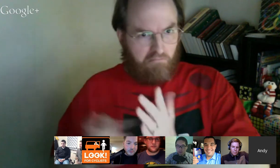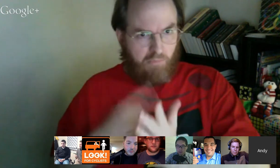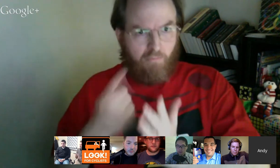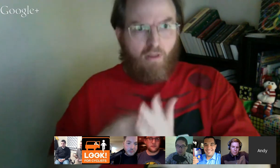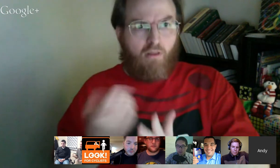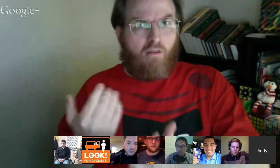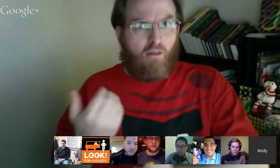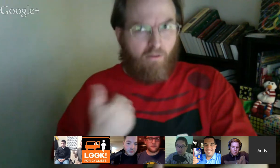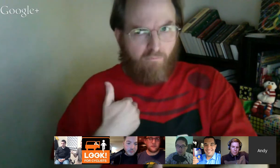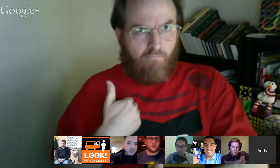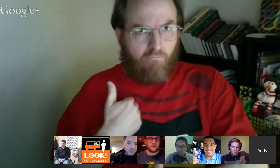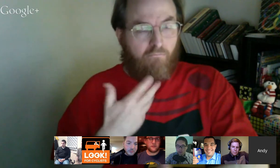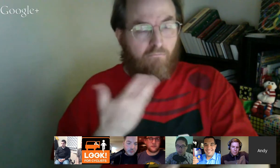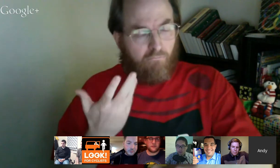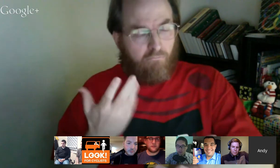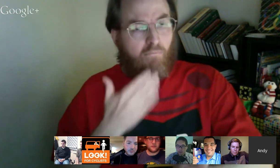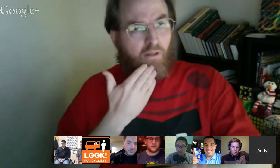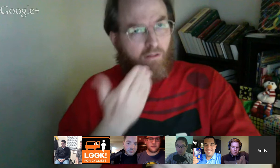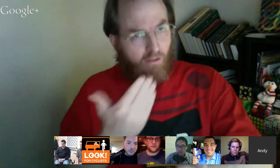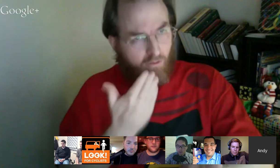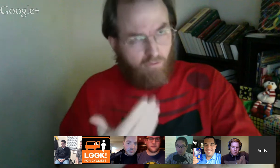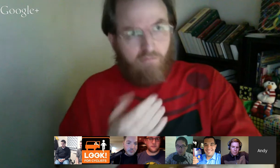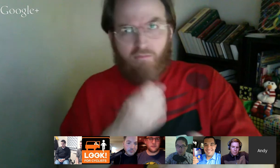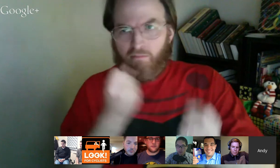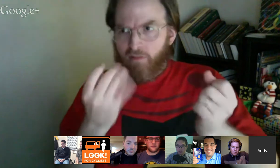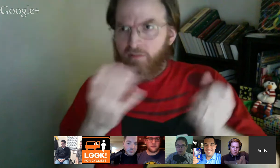you know, there might be there. For example, another one is YouTube.